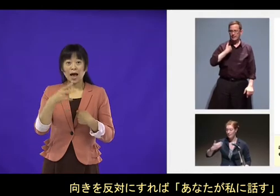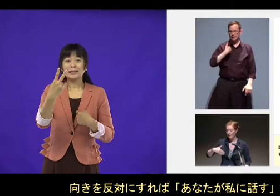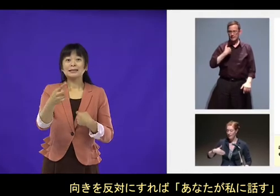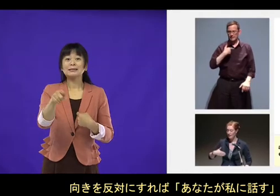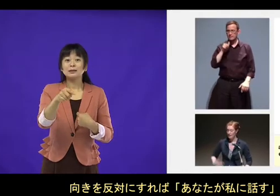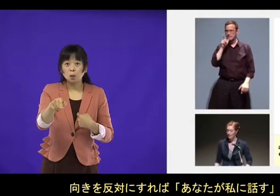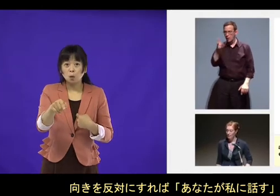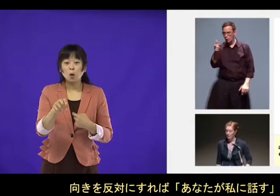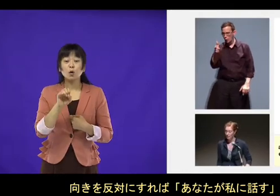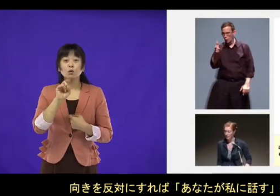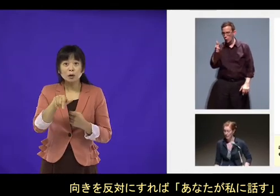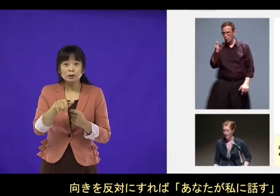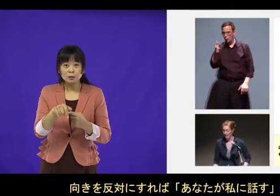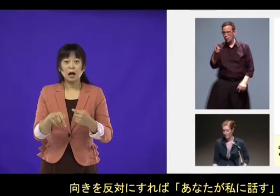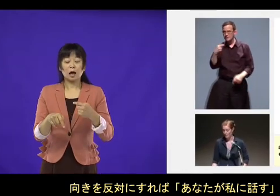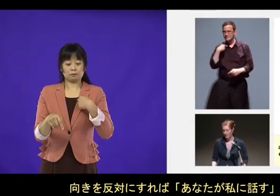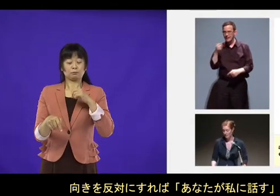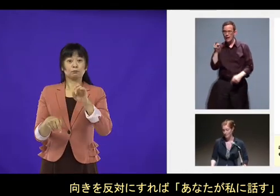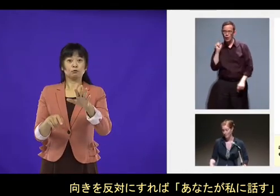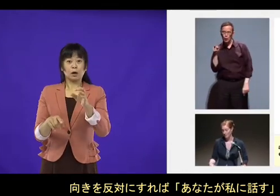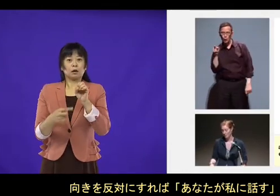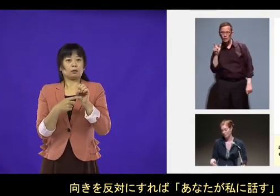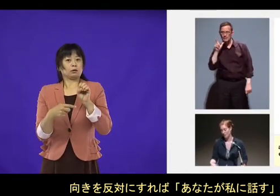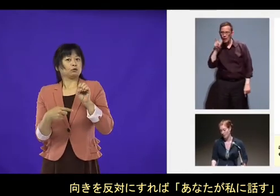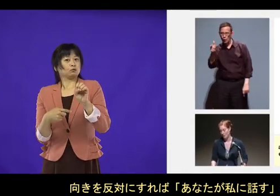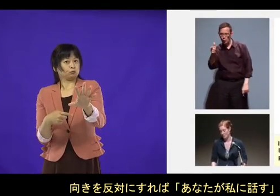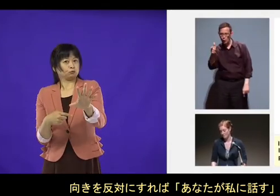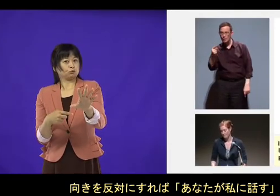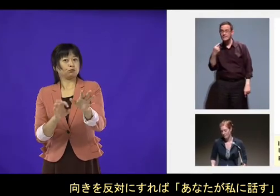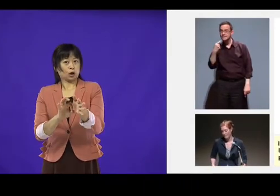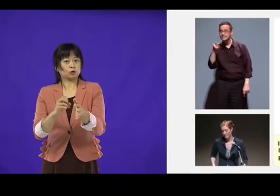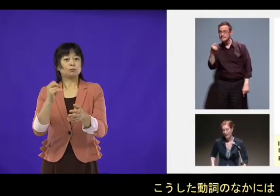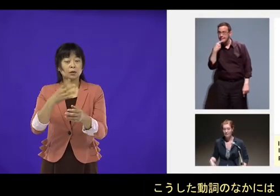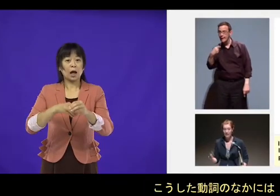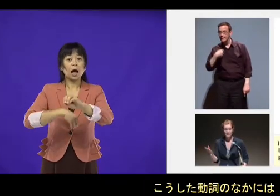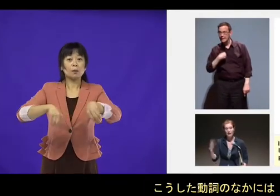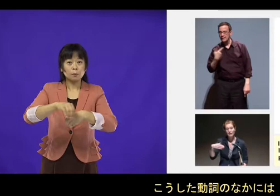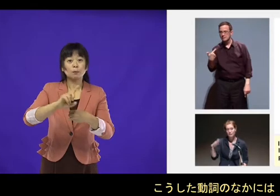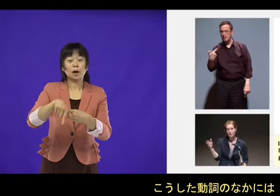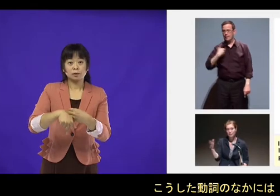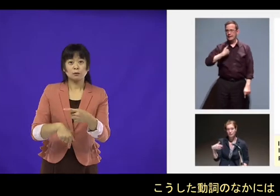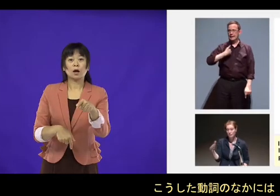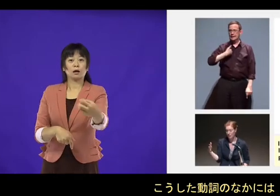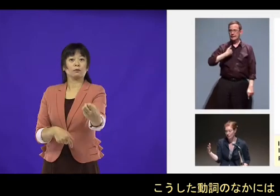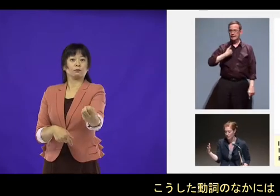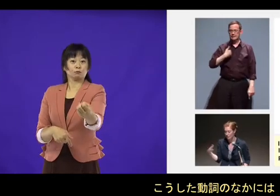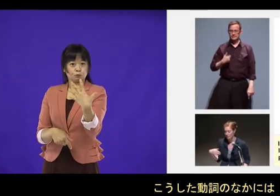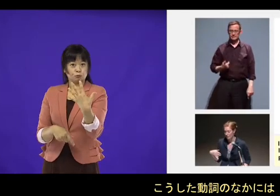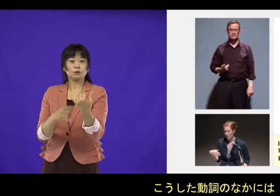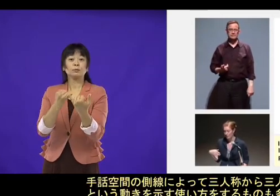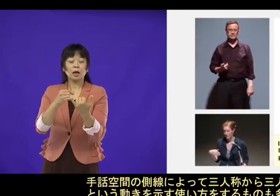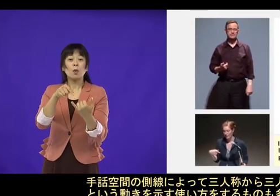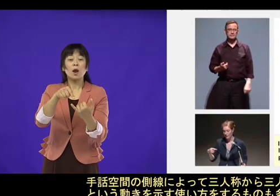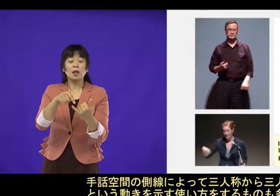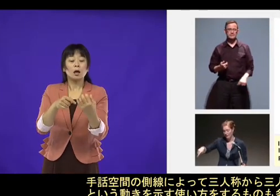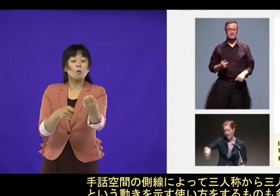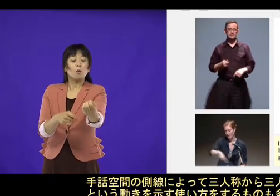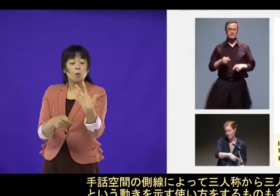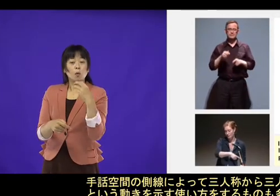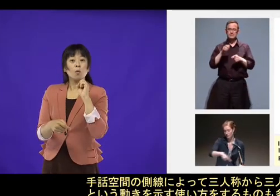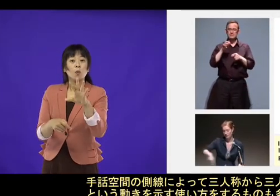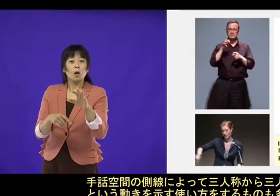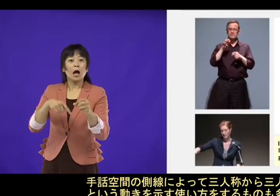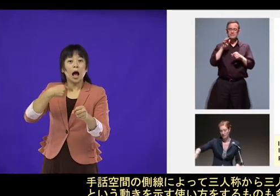in the other way to express you tell me. And in fact, many of these verbs are used